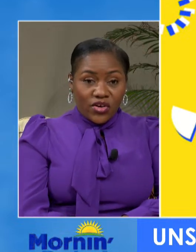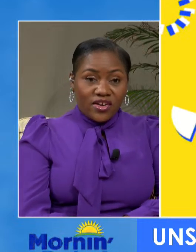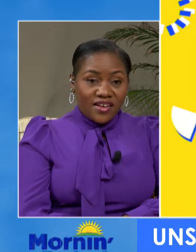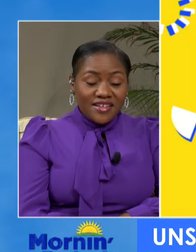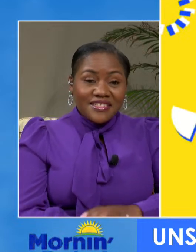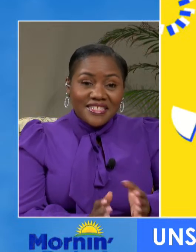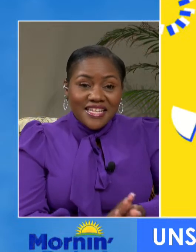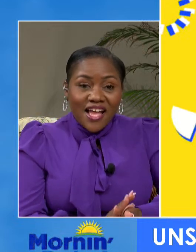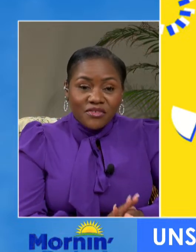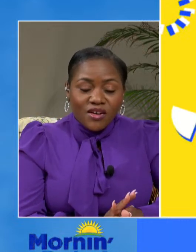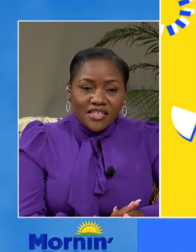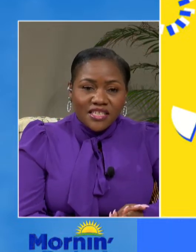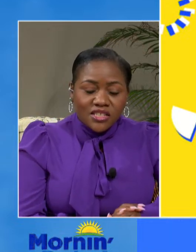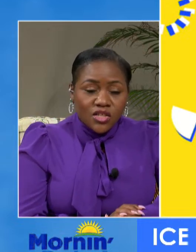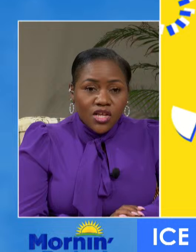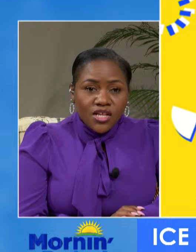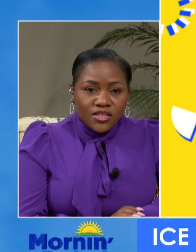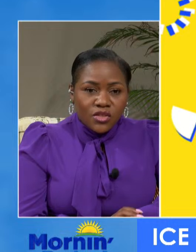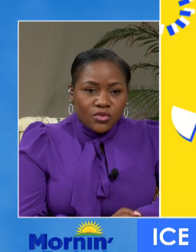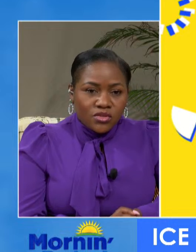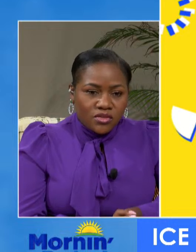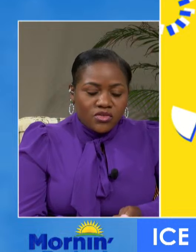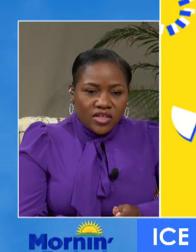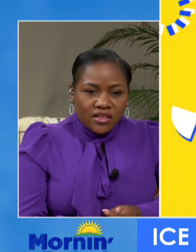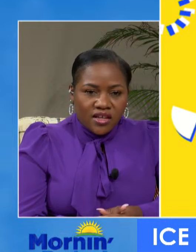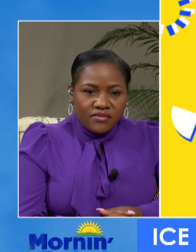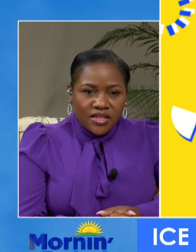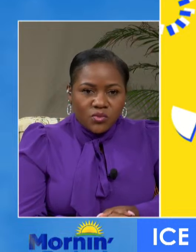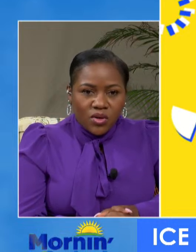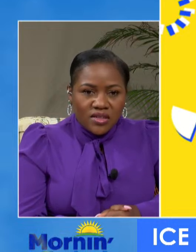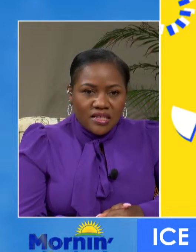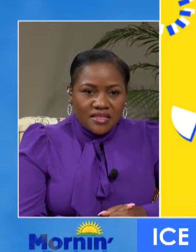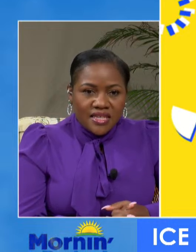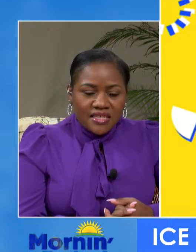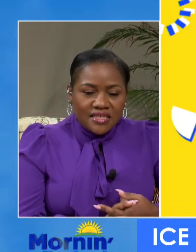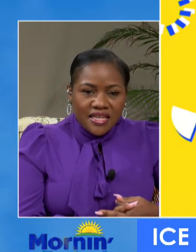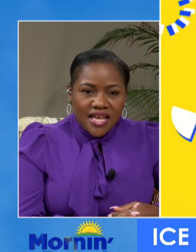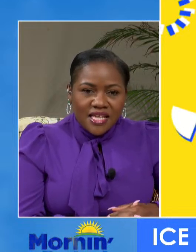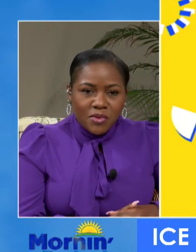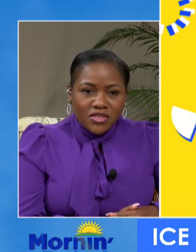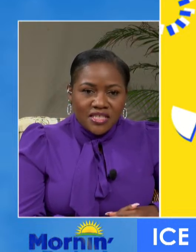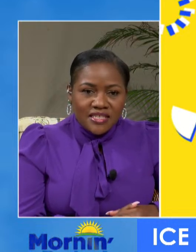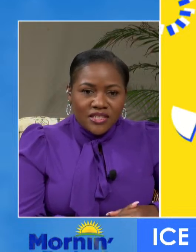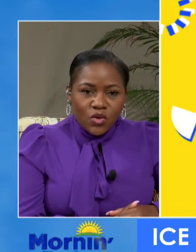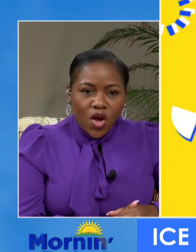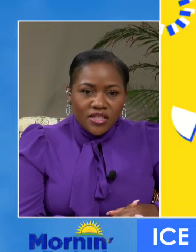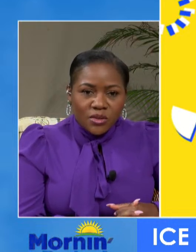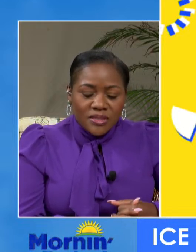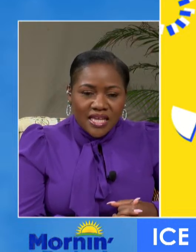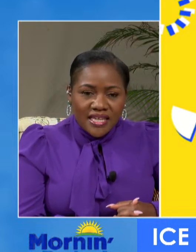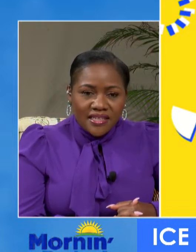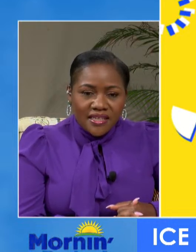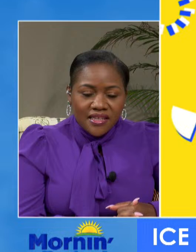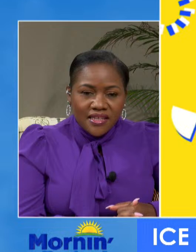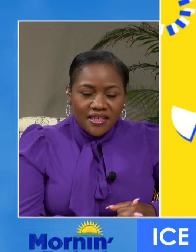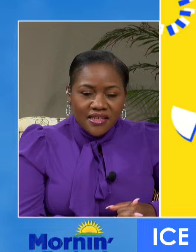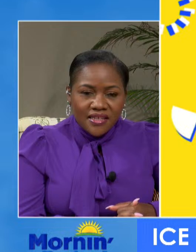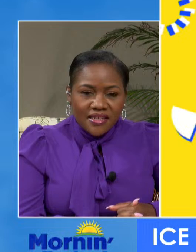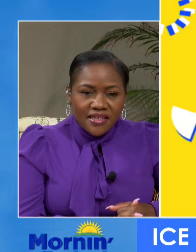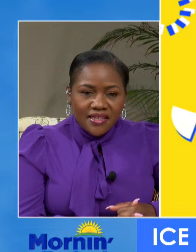ice water. Good stuff. Congratulations. Do you drink a lot of ice water these days, especially since it's so hot